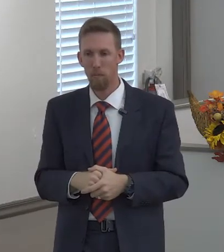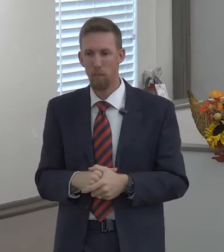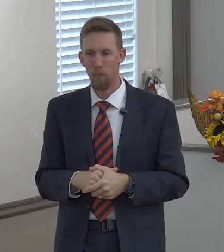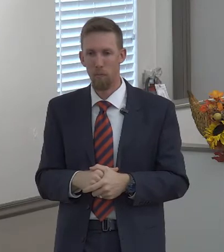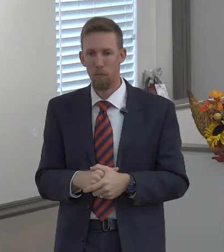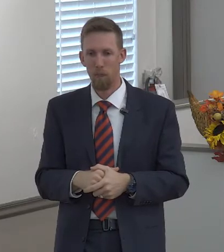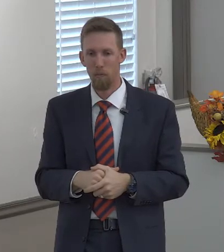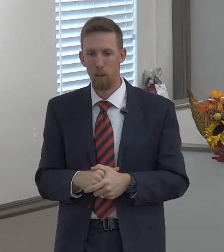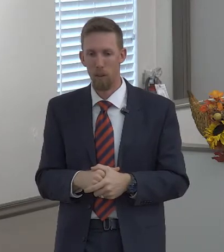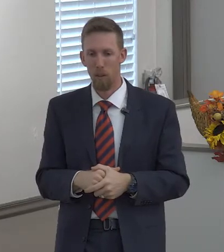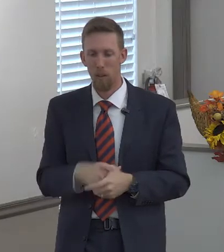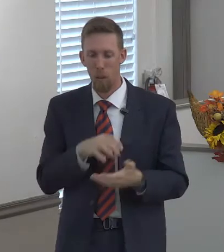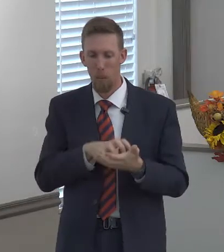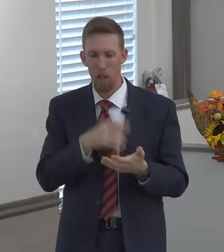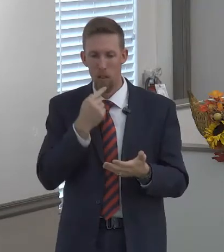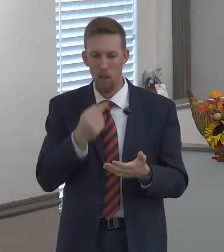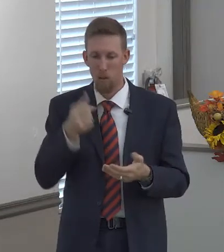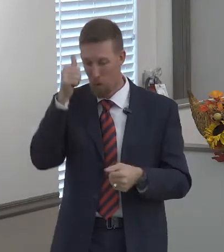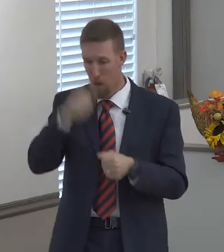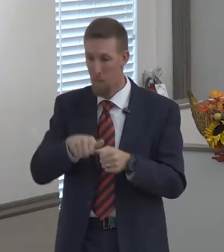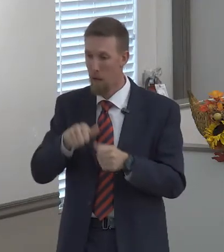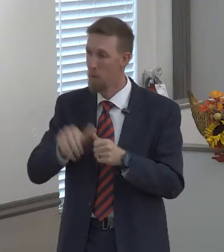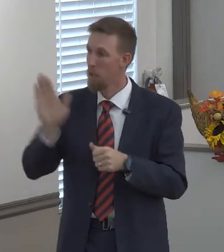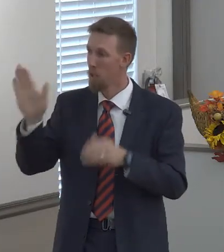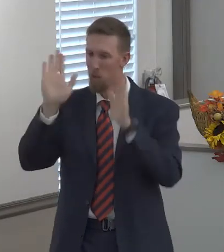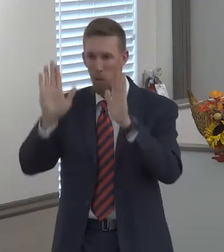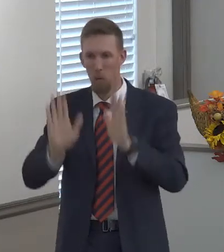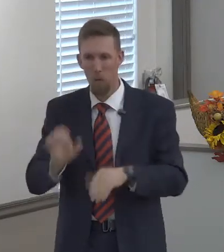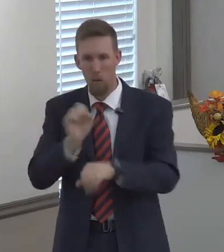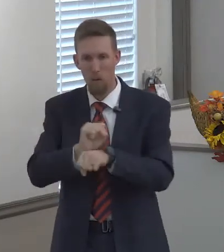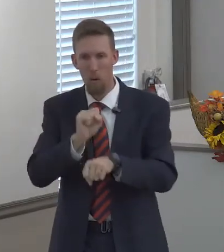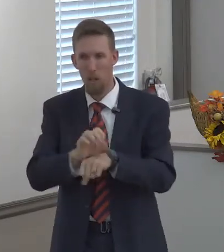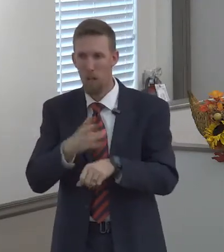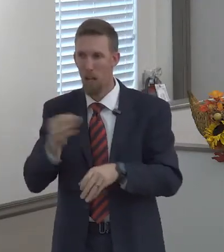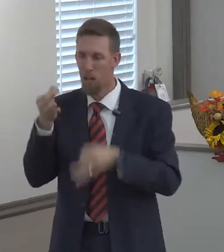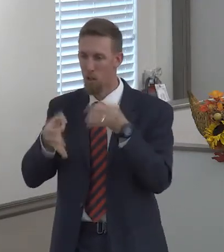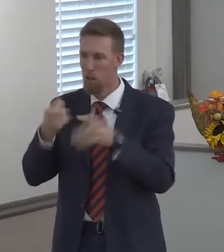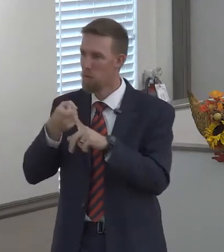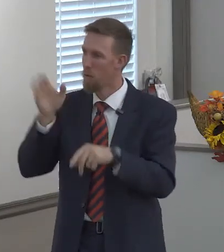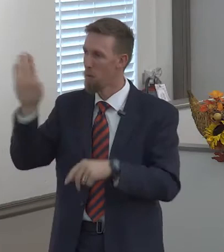In your marriage, you want 100% faithfulness.